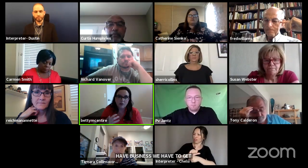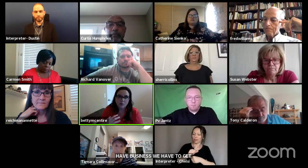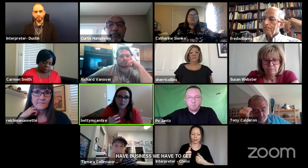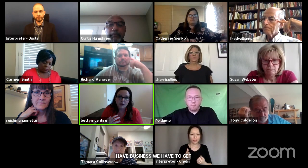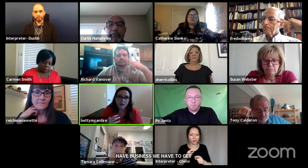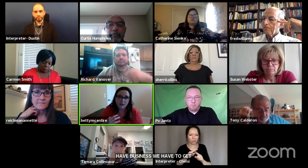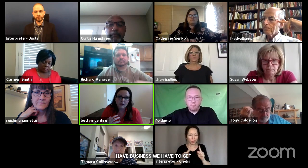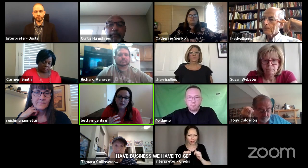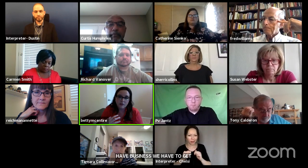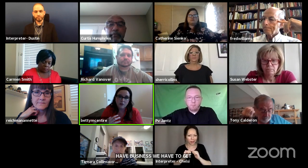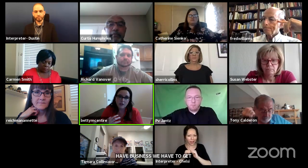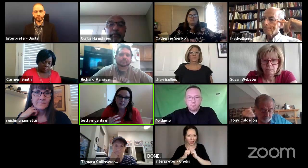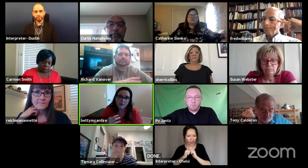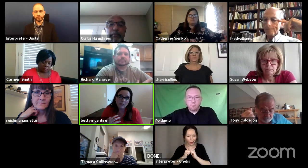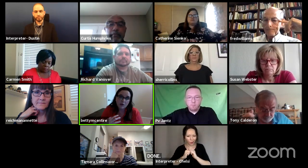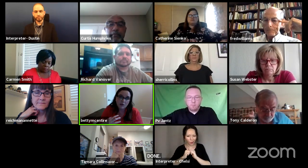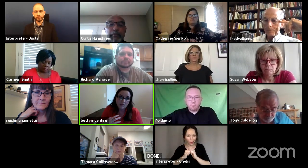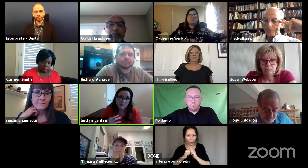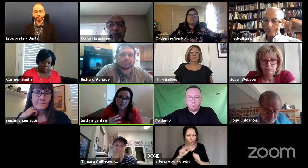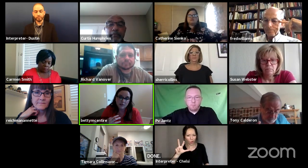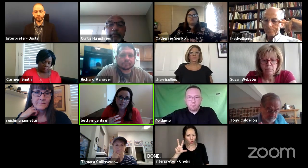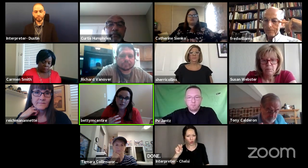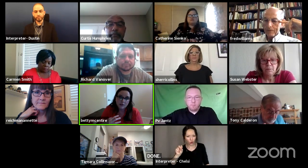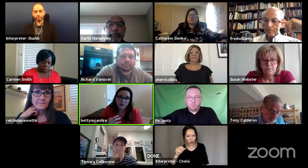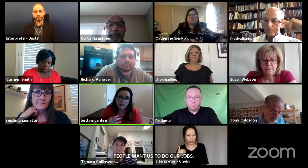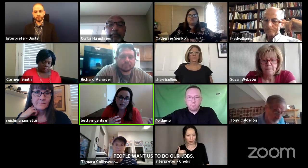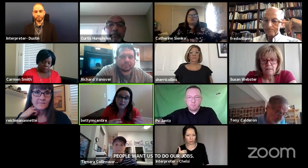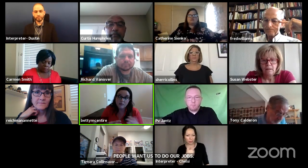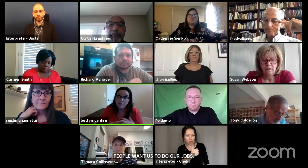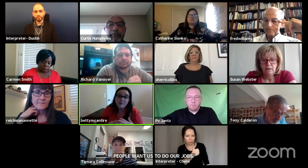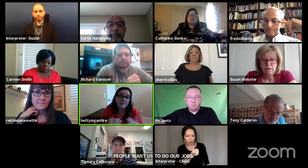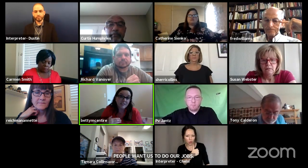how do you bring 60